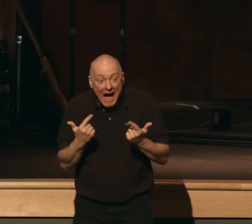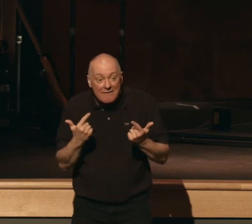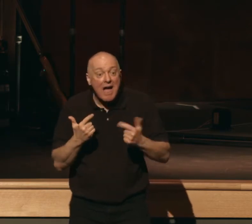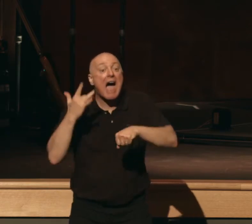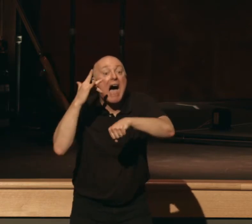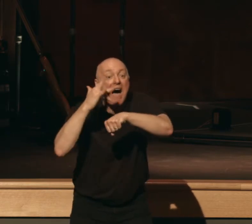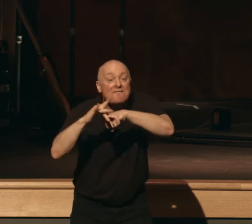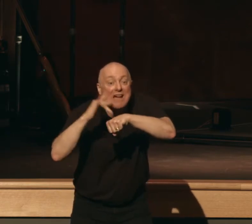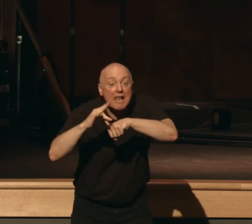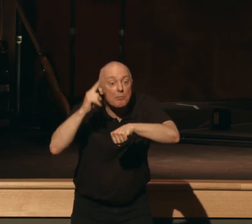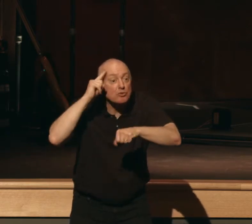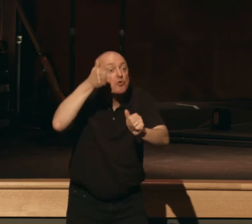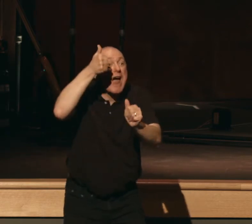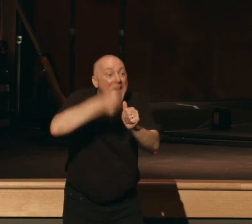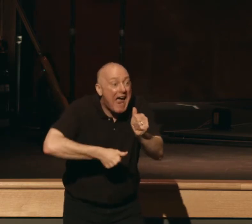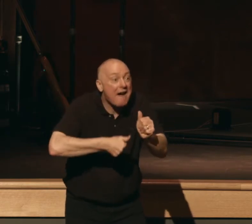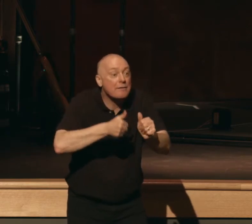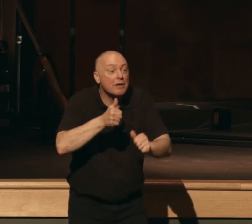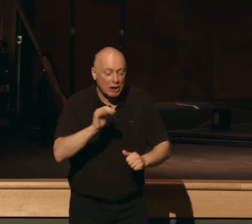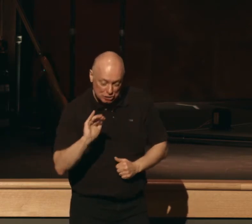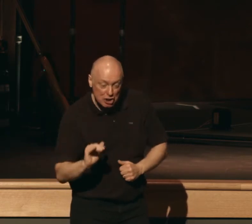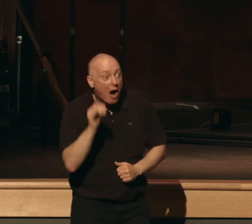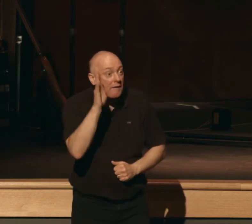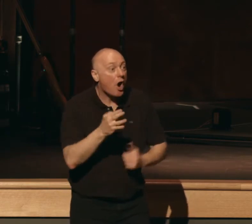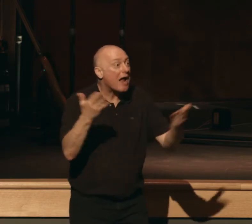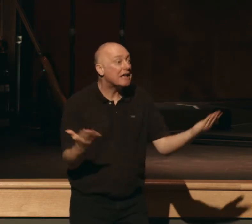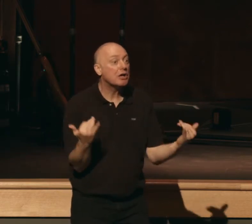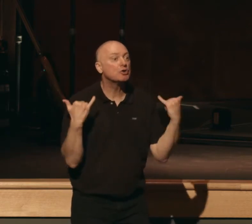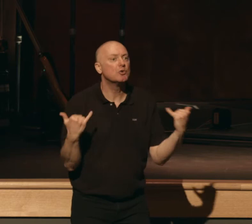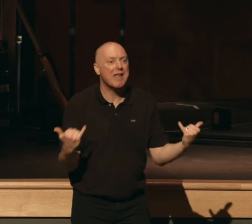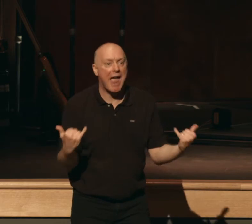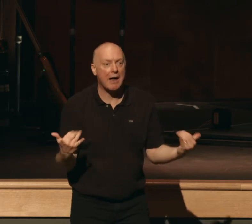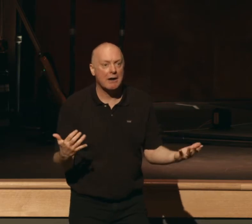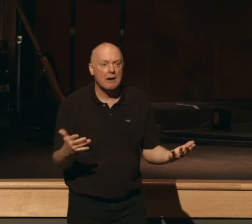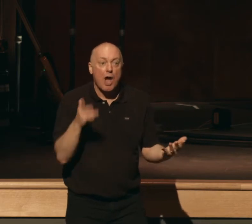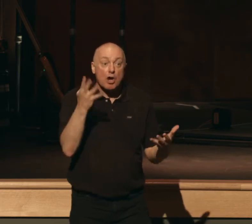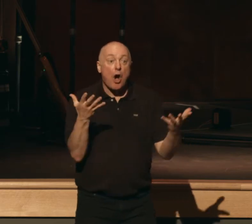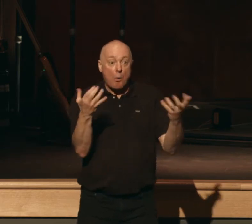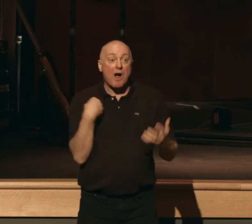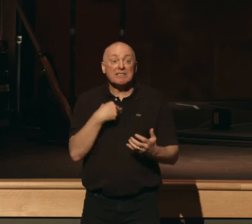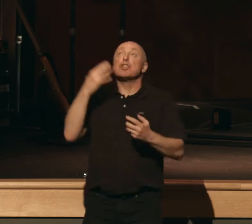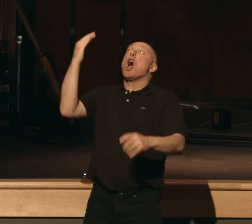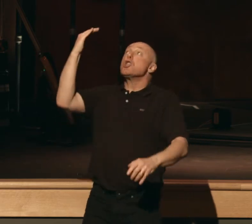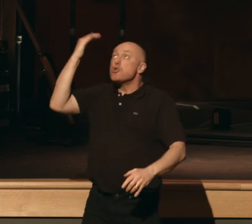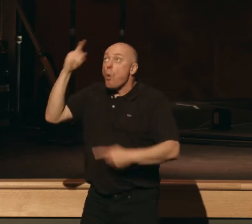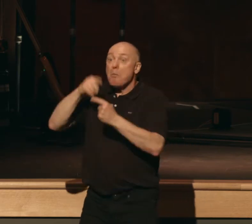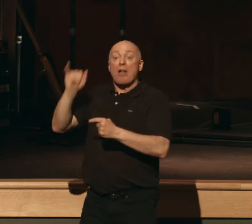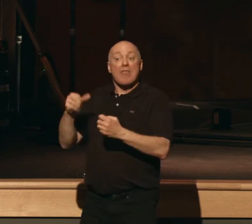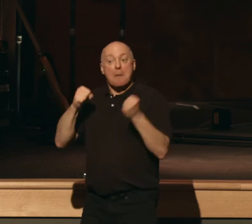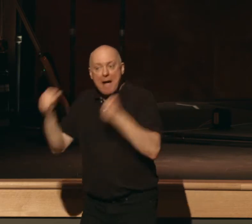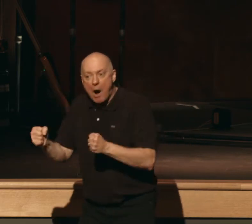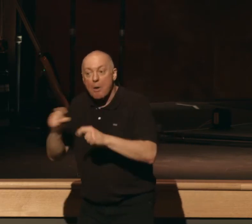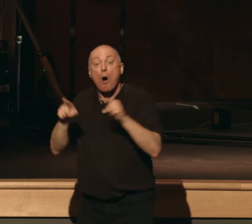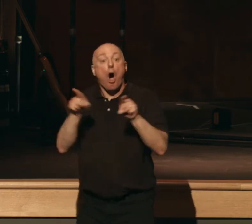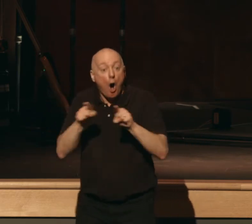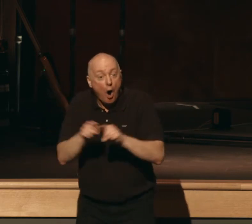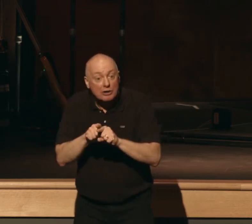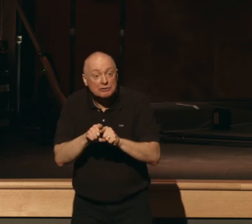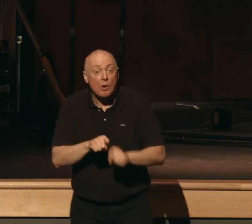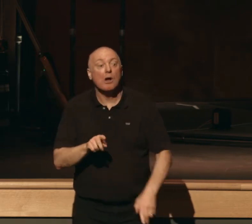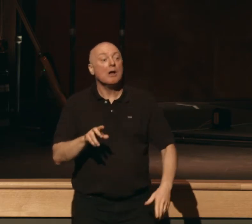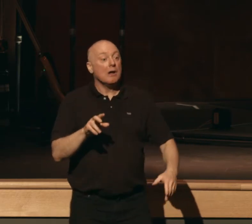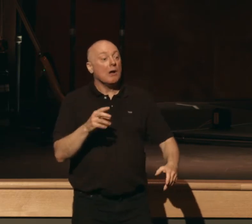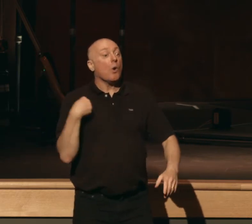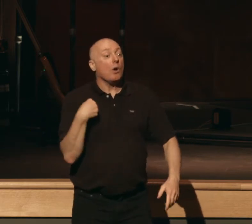is available to every single child of God here today. And God not only wants us to know about this power, but he wants us to